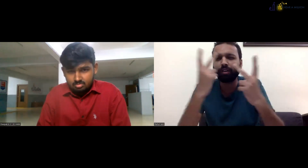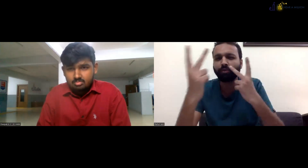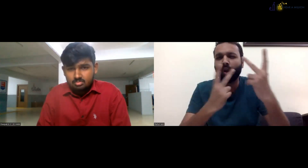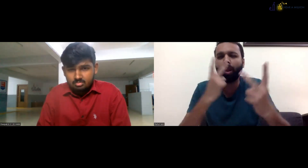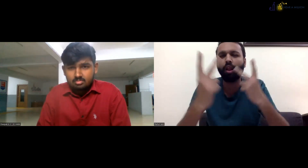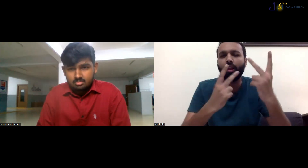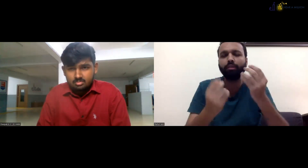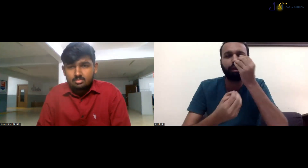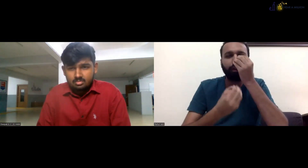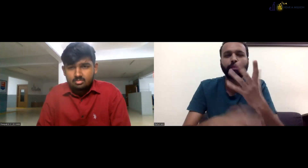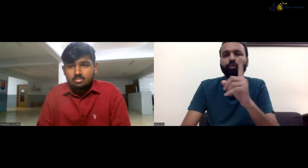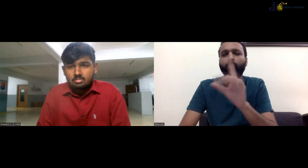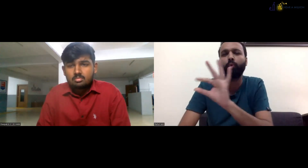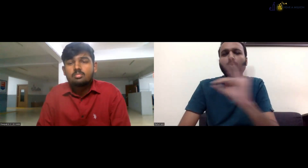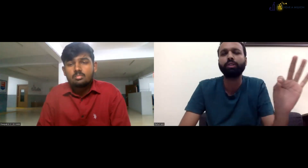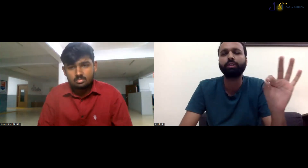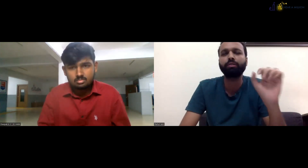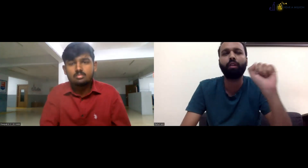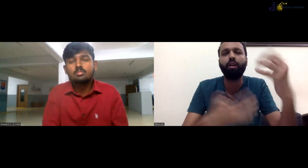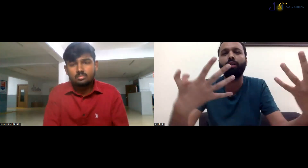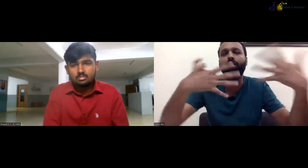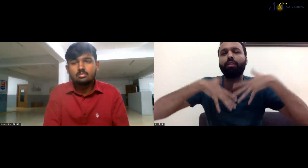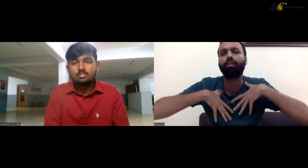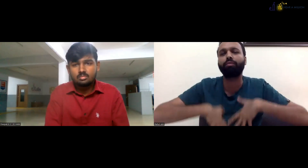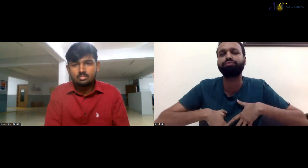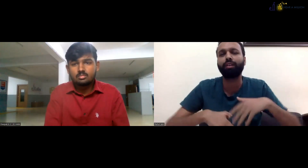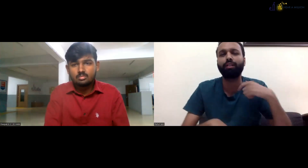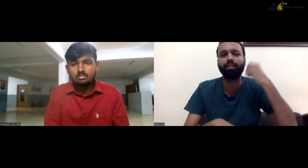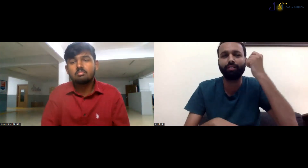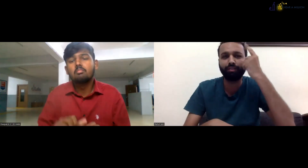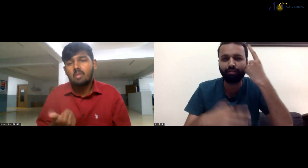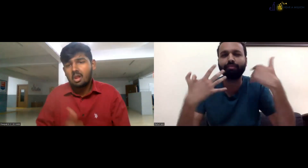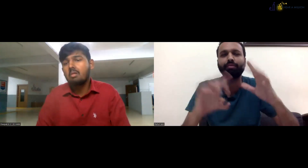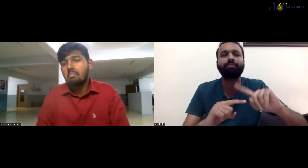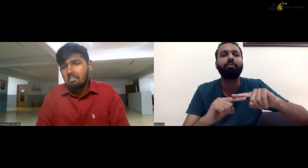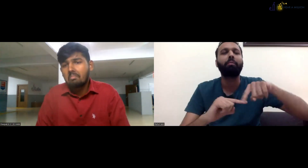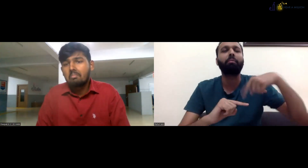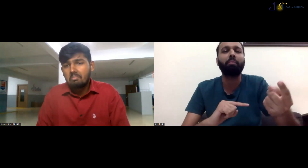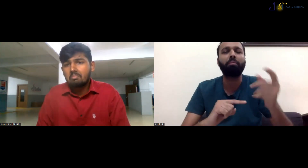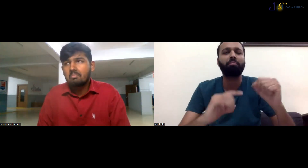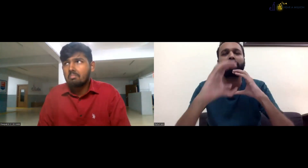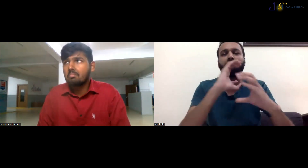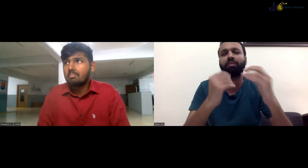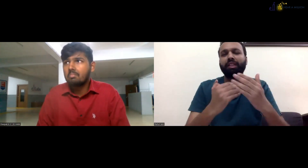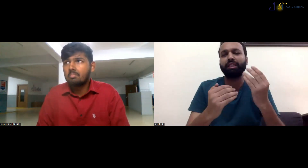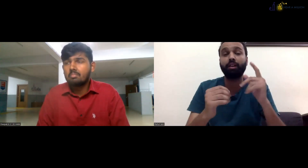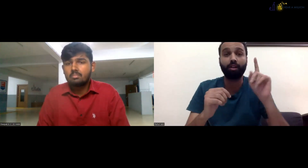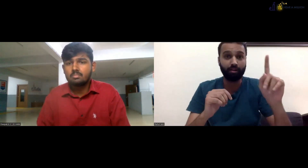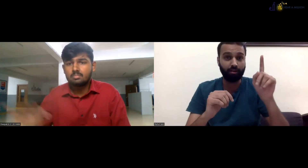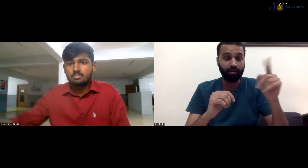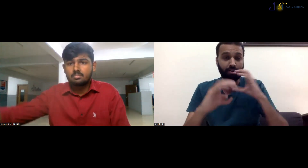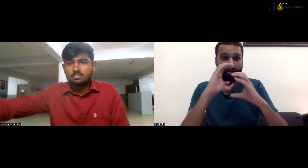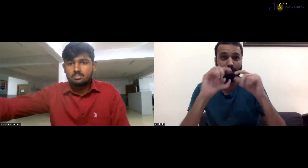will see that you pick up the familiar common words, and it takes about a week or so to start,